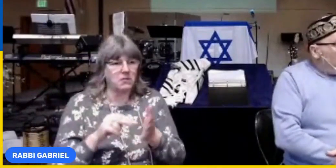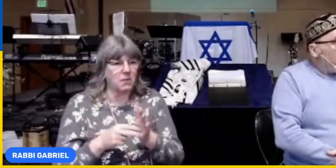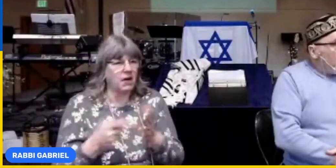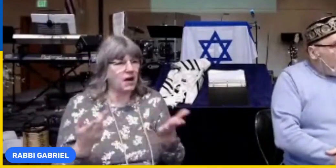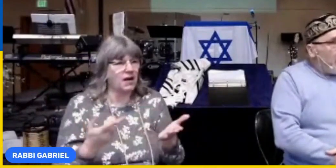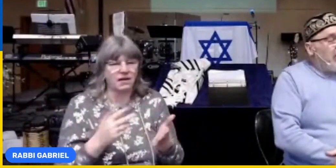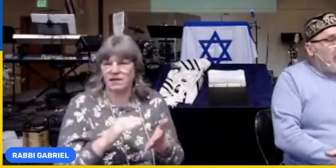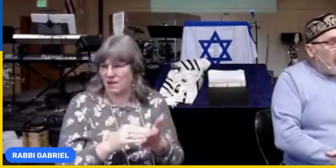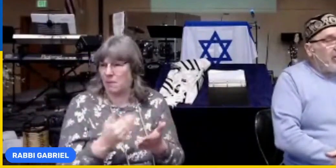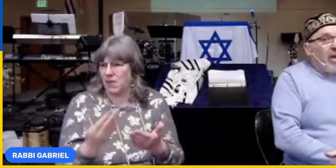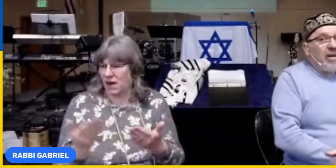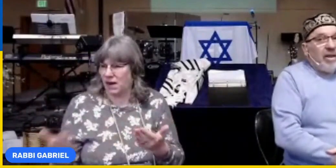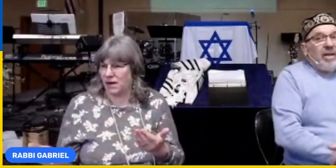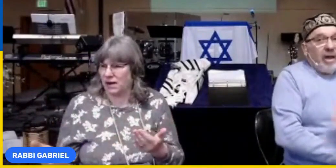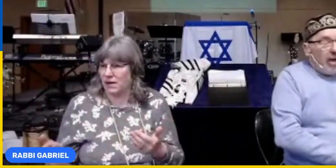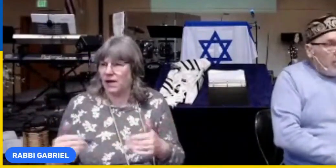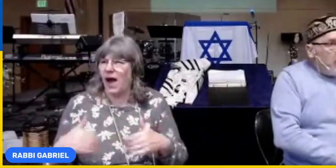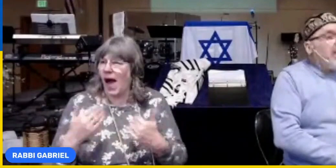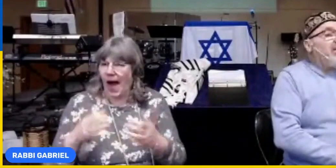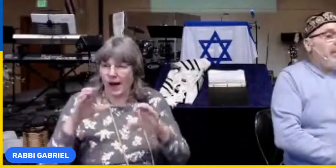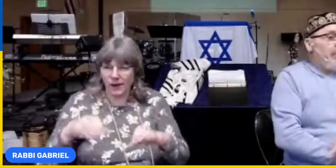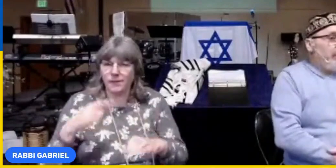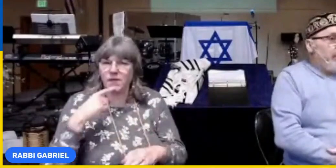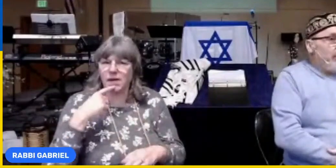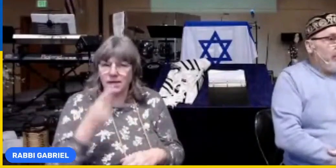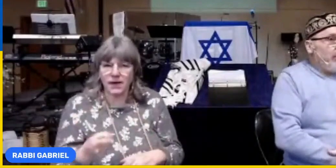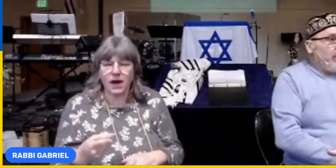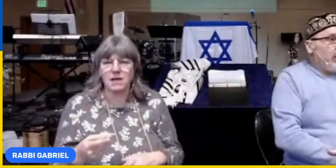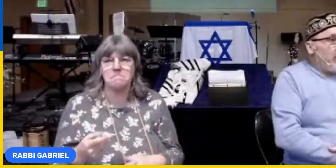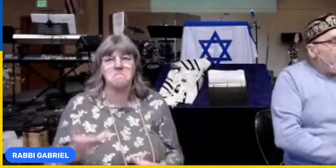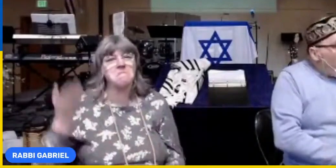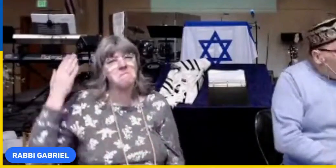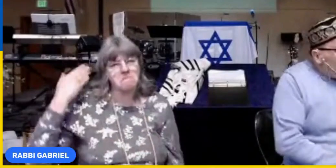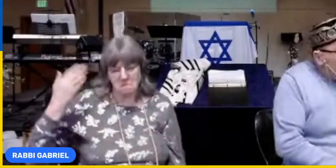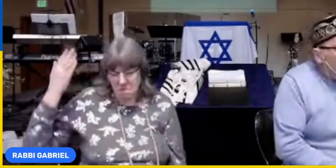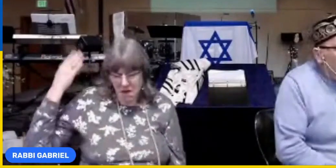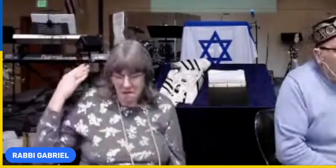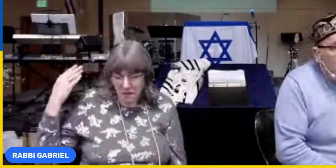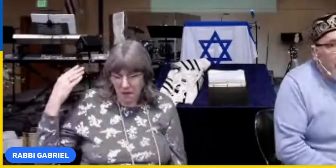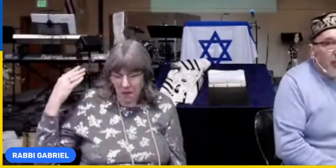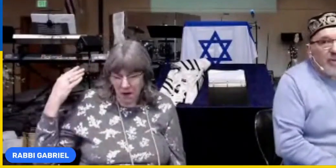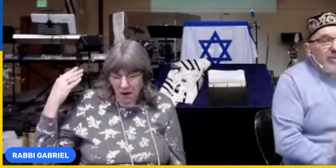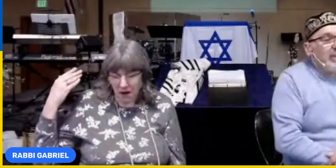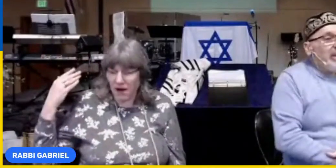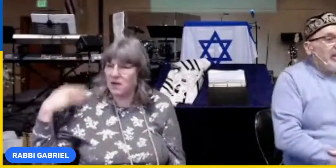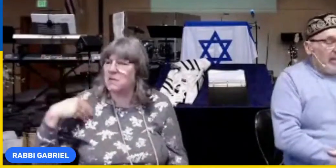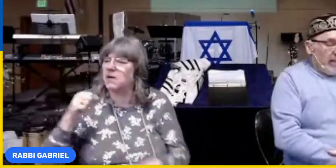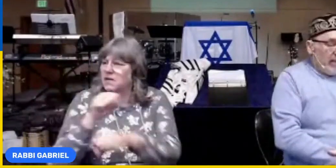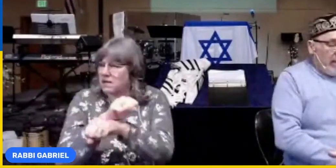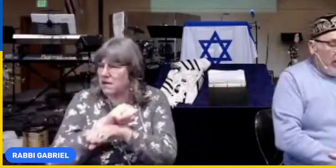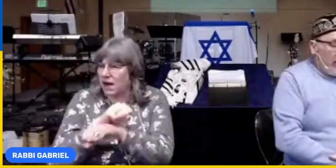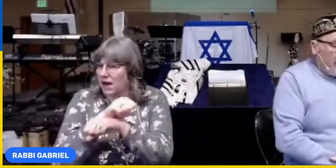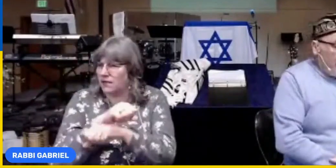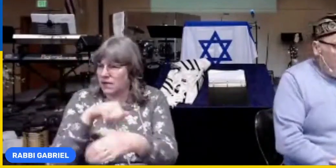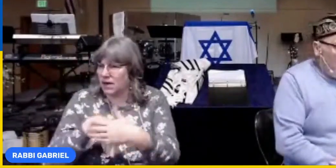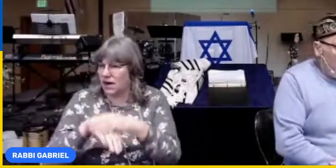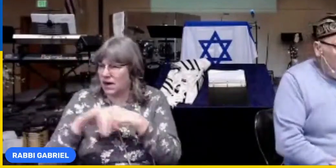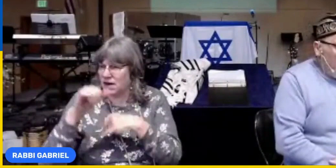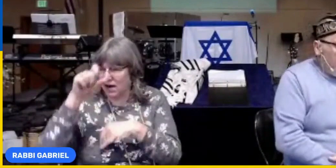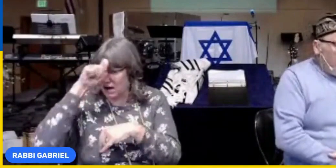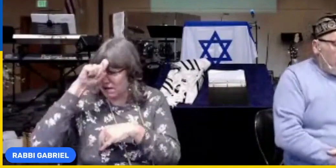know, we got to say these things and mean them. It's going to mean something for us, you